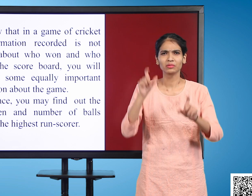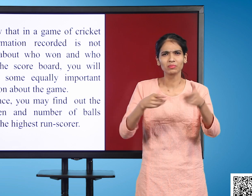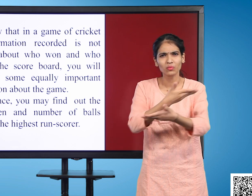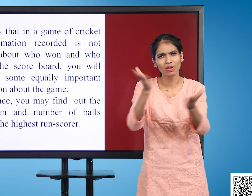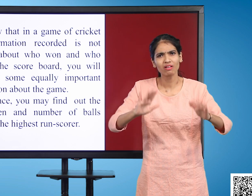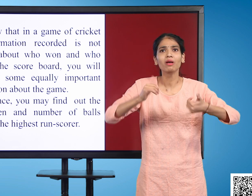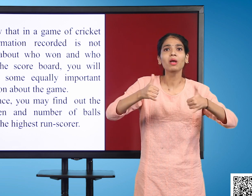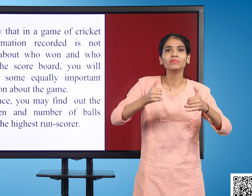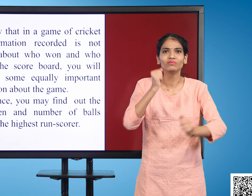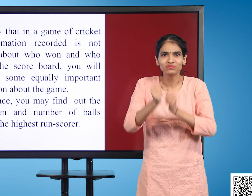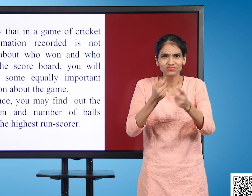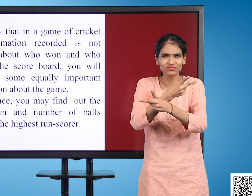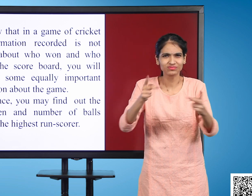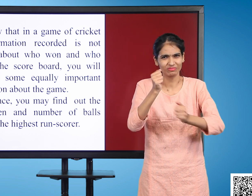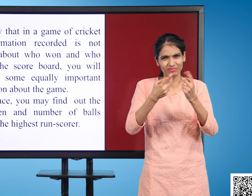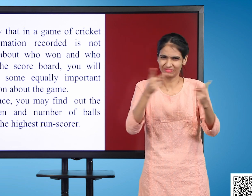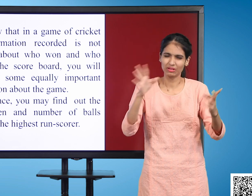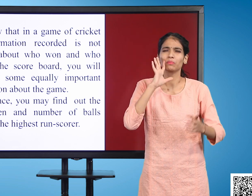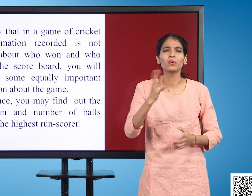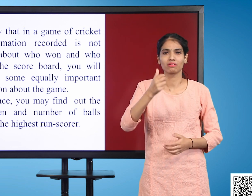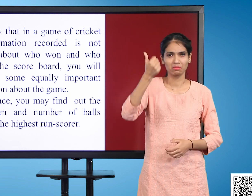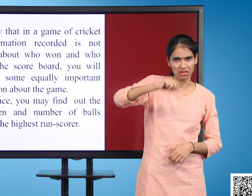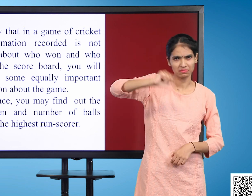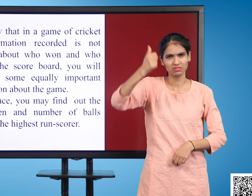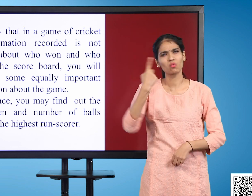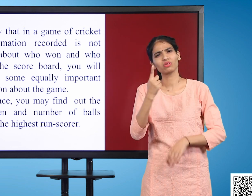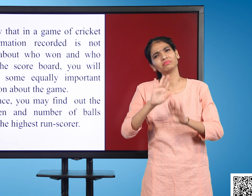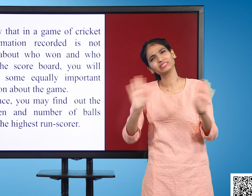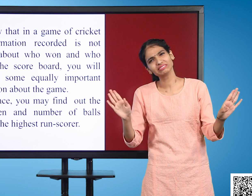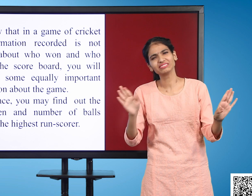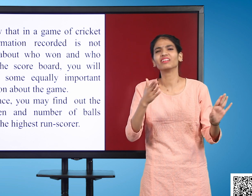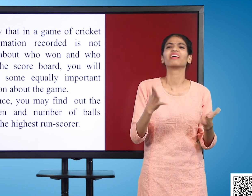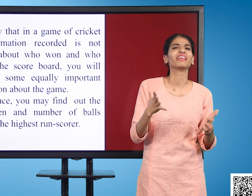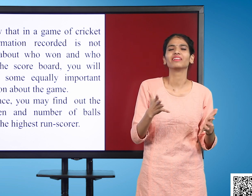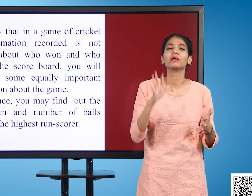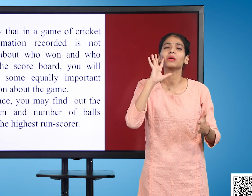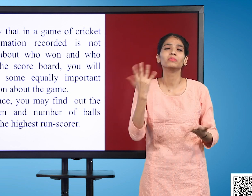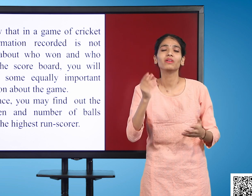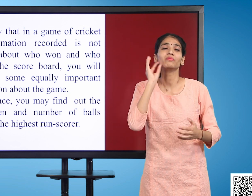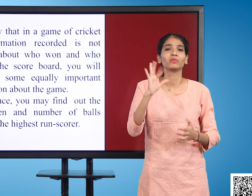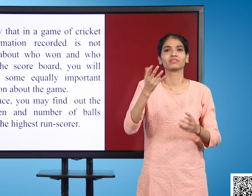You know that in a game of cricket, the information recorded is not simply about who won and who lost.